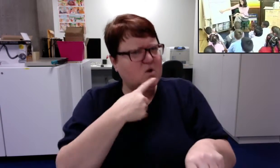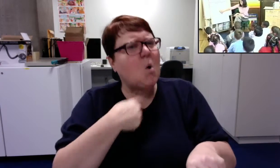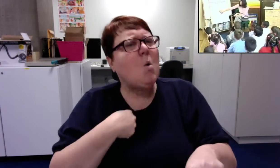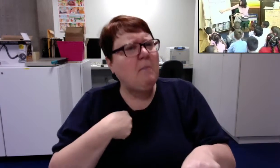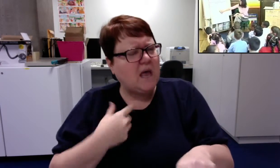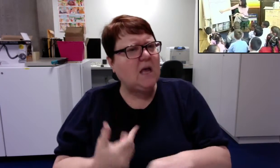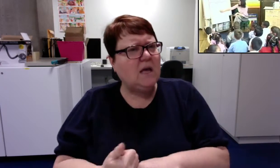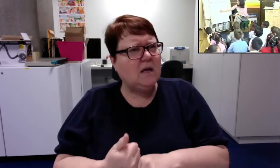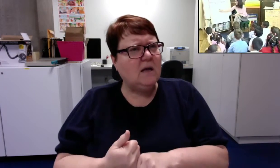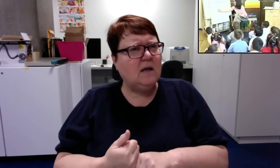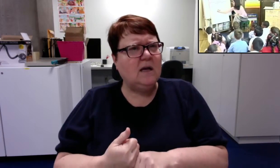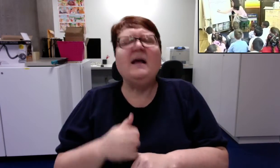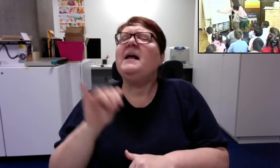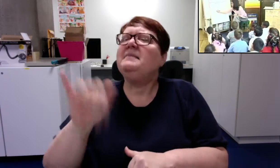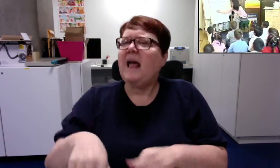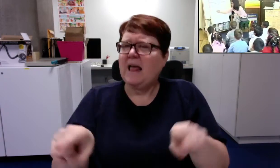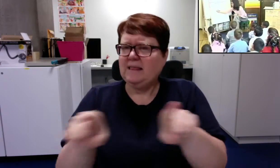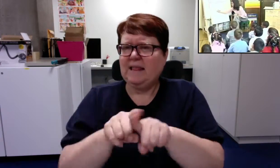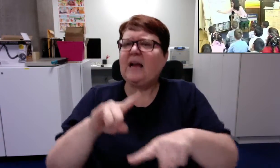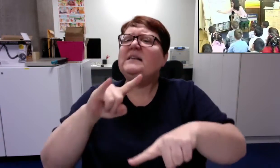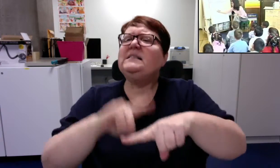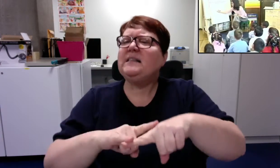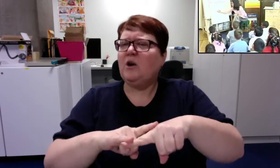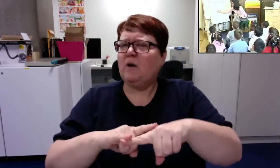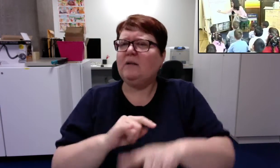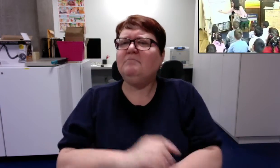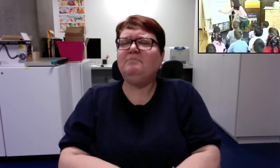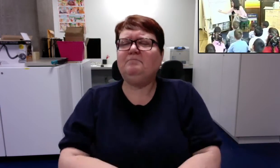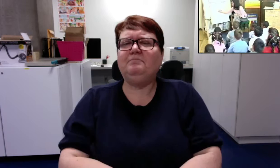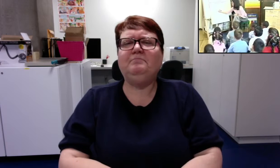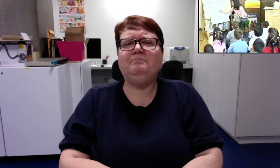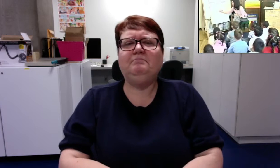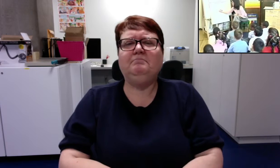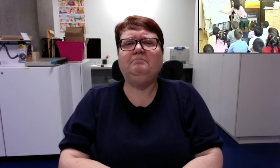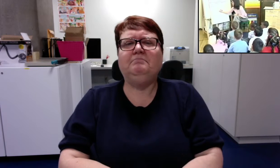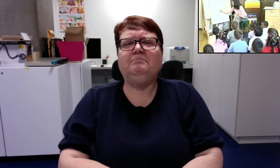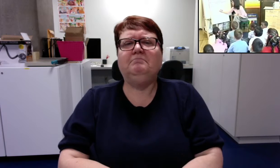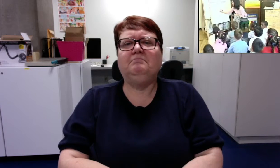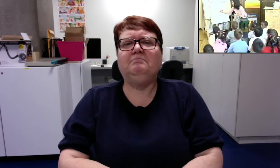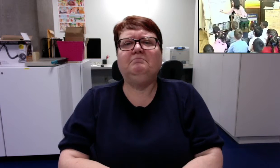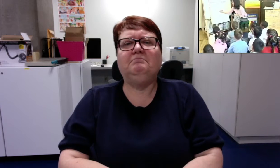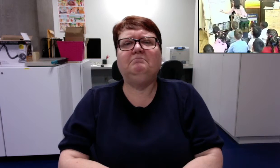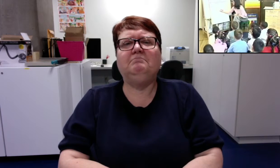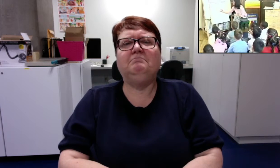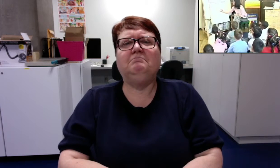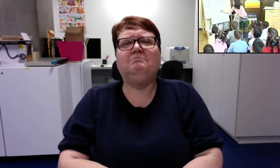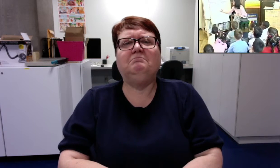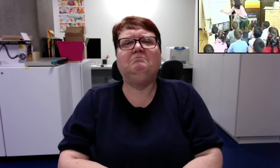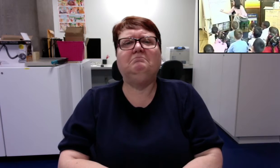It's like a cigarette. But it's brown. Yeah.